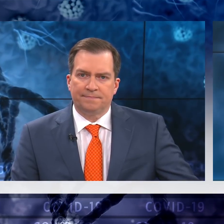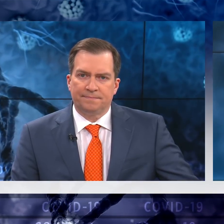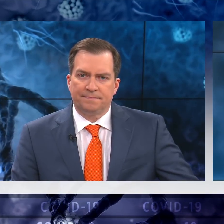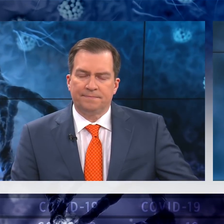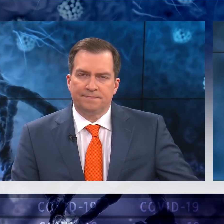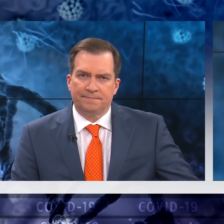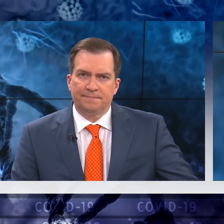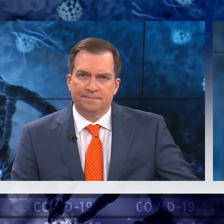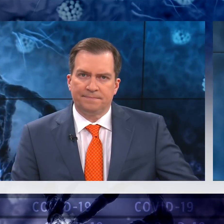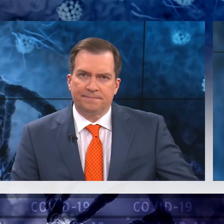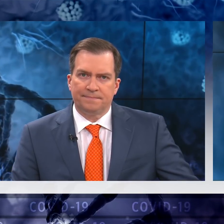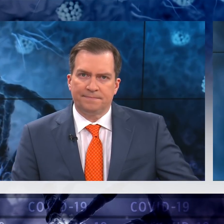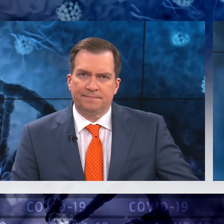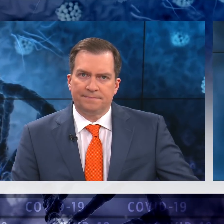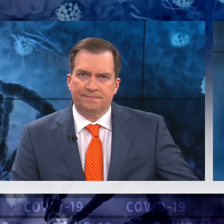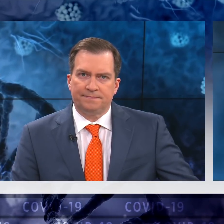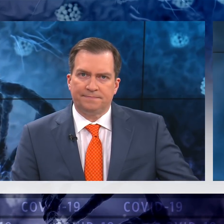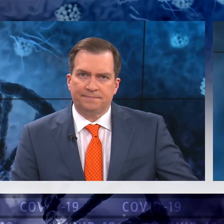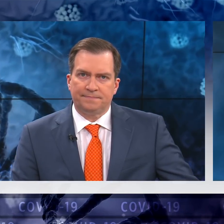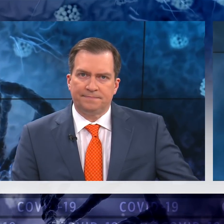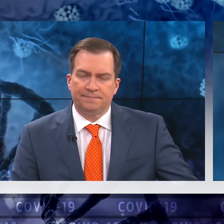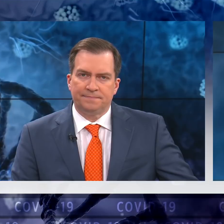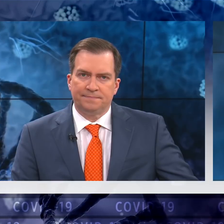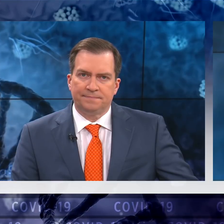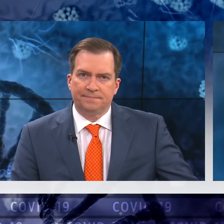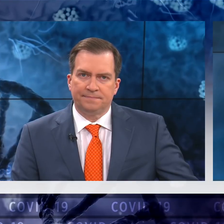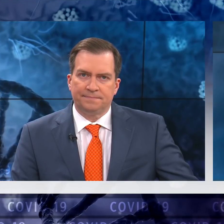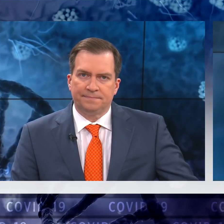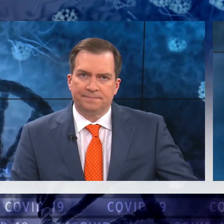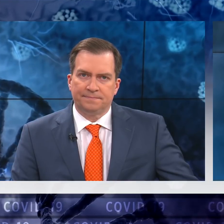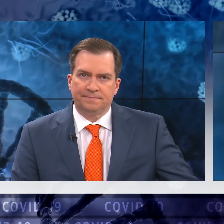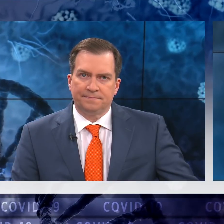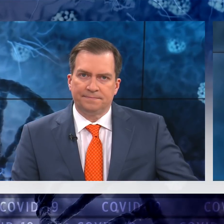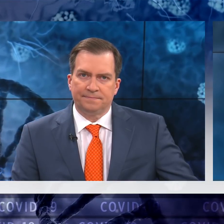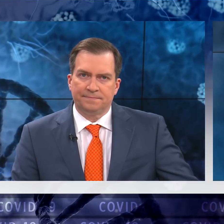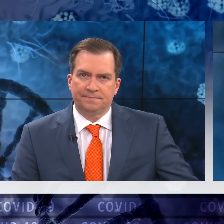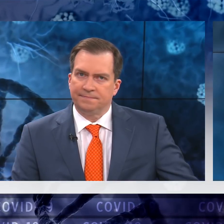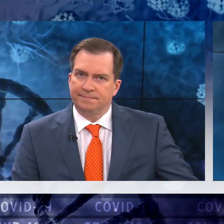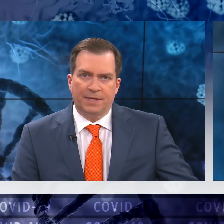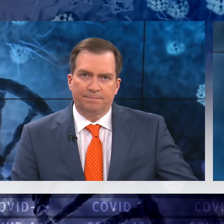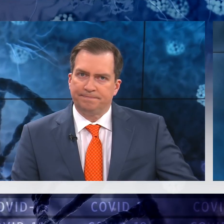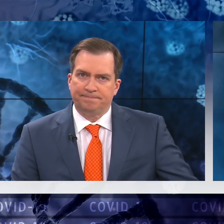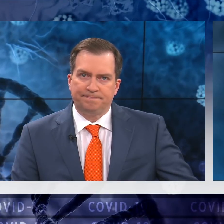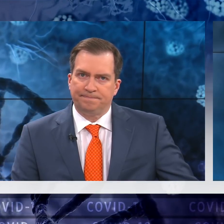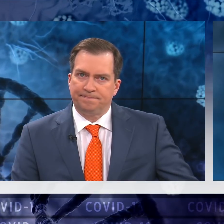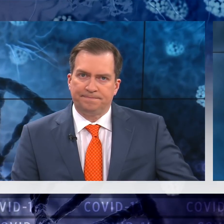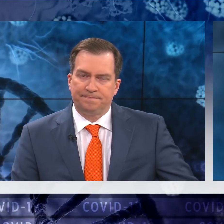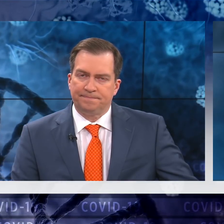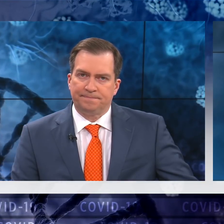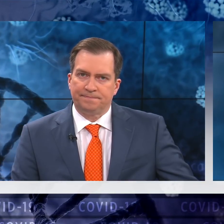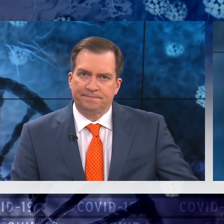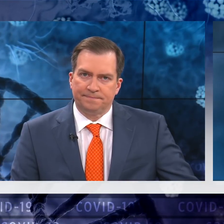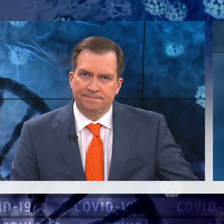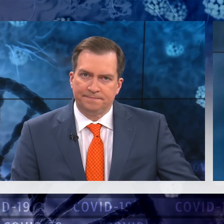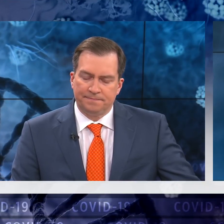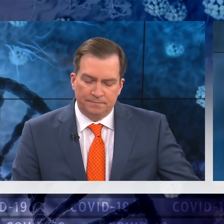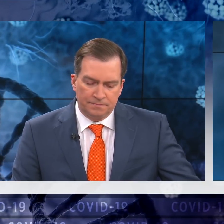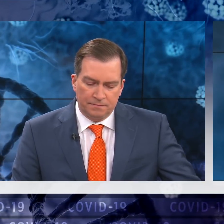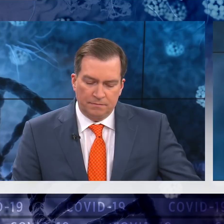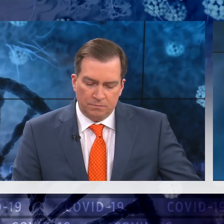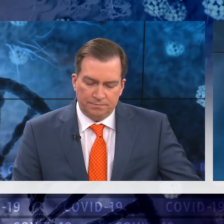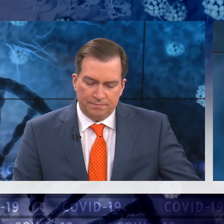high rate of COVID patients and positive tests in the state. So they're not really able to get that word out to people because of